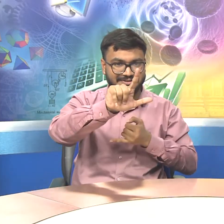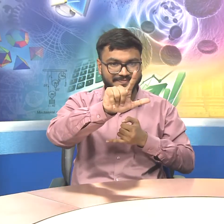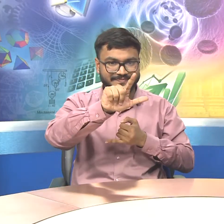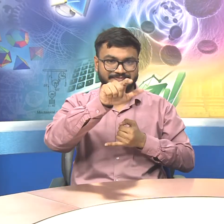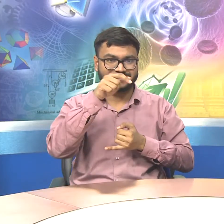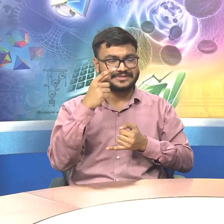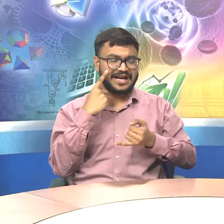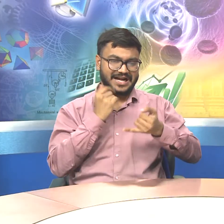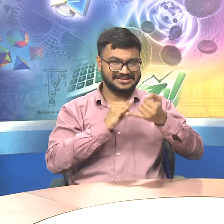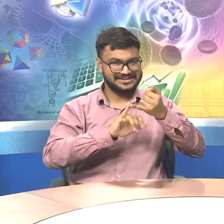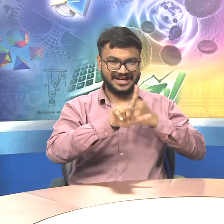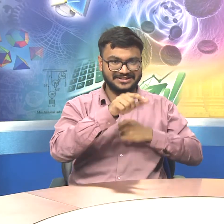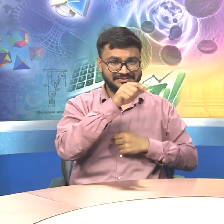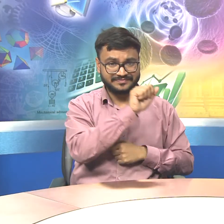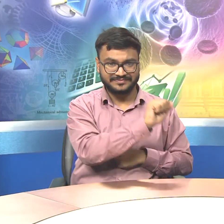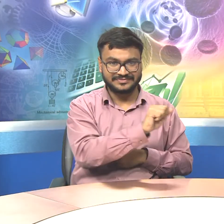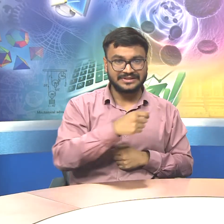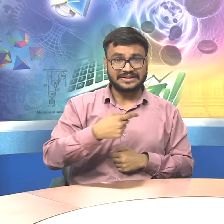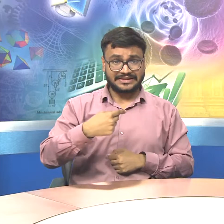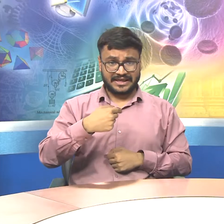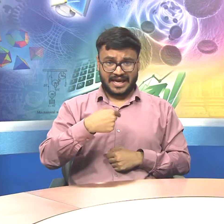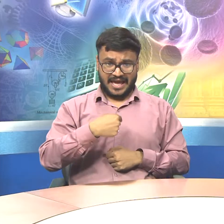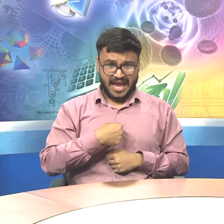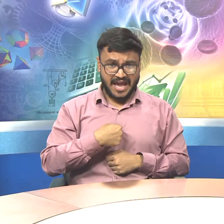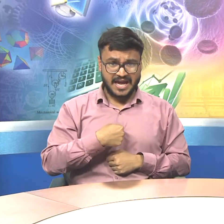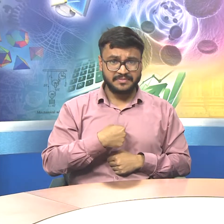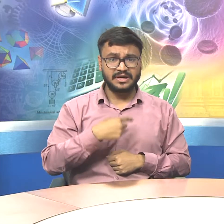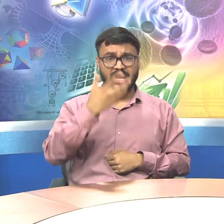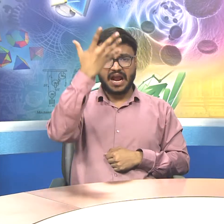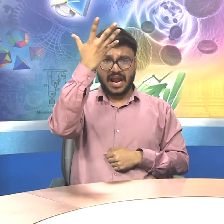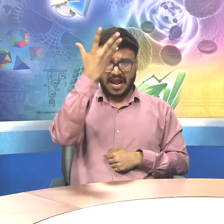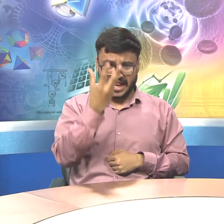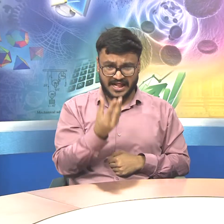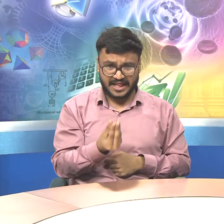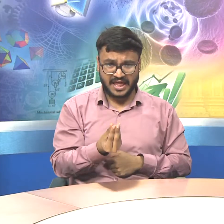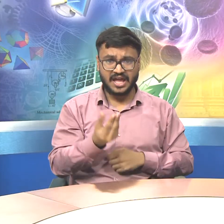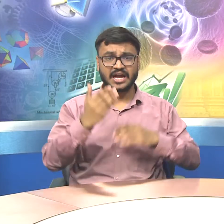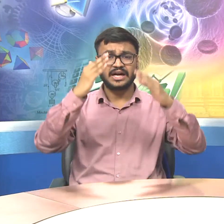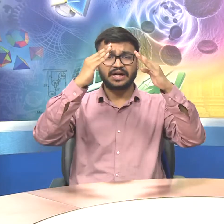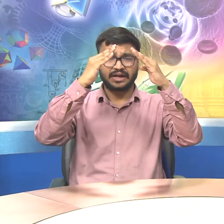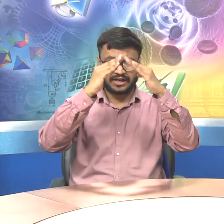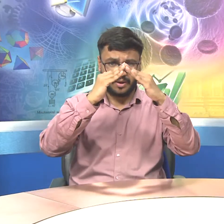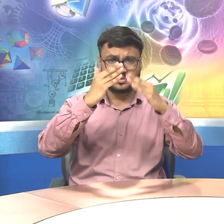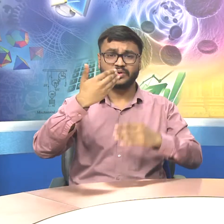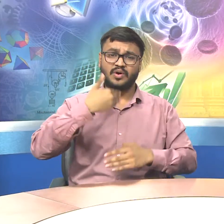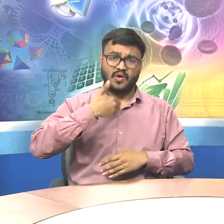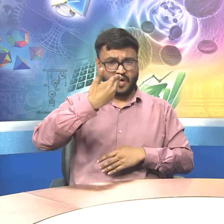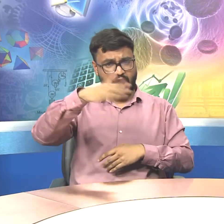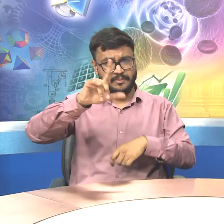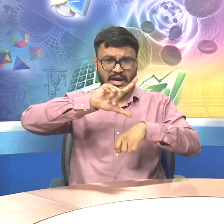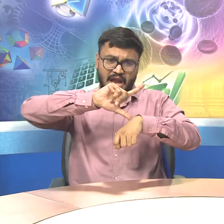Basically, it used for information. For example, I will go home late